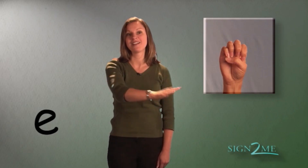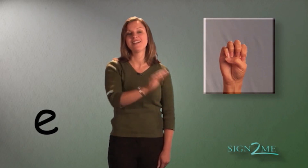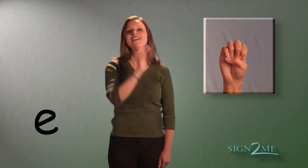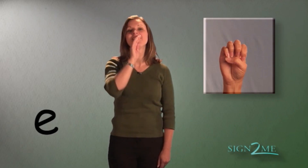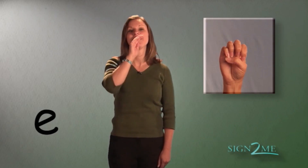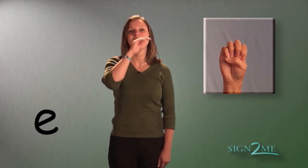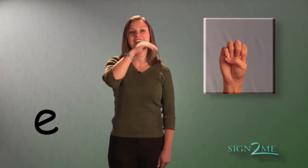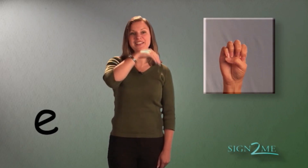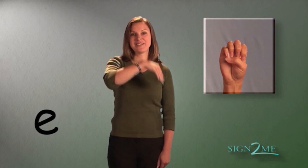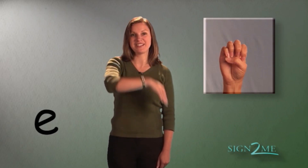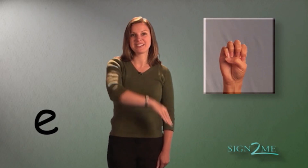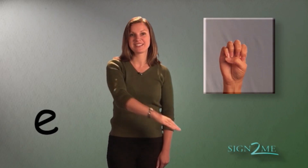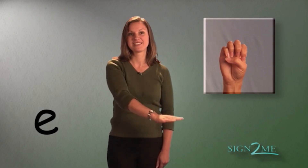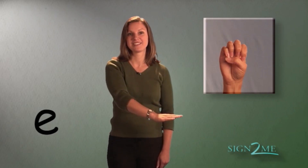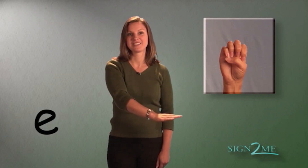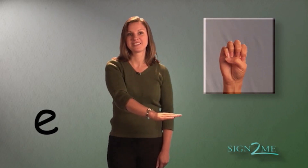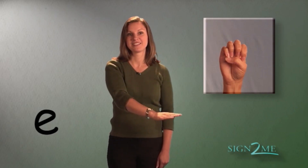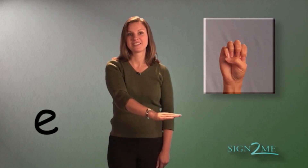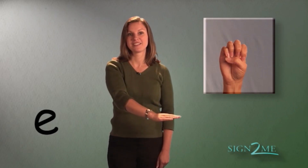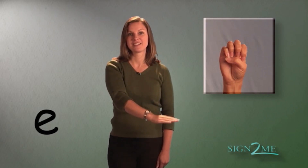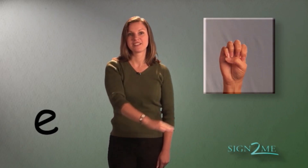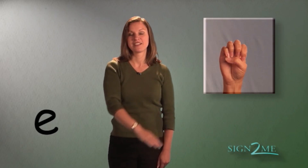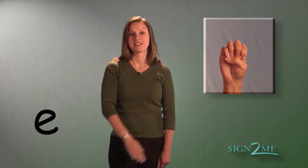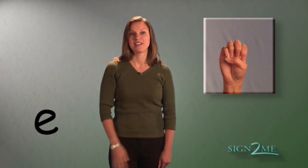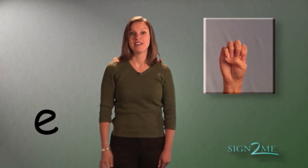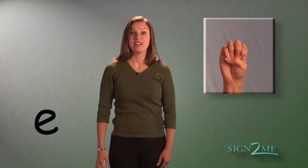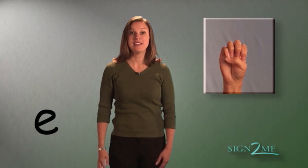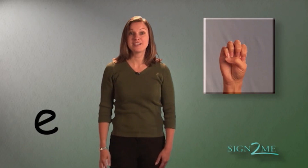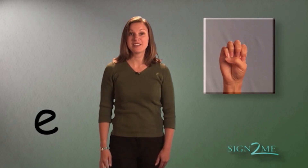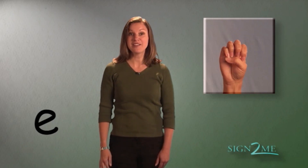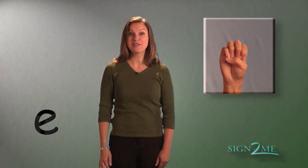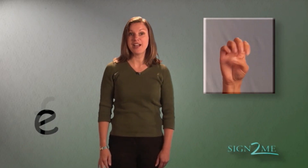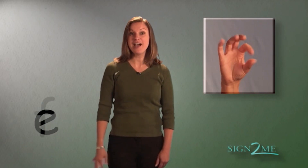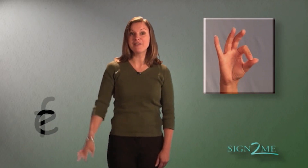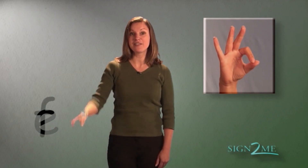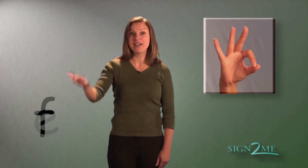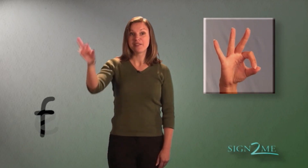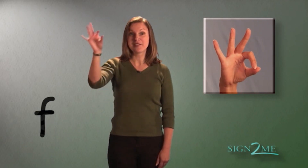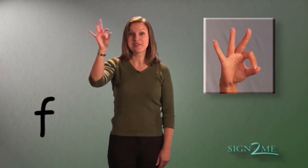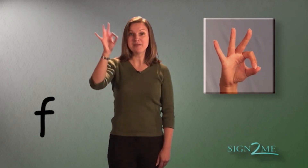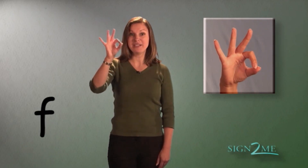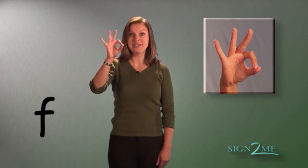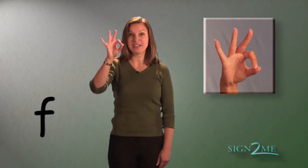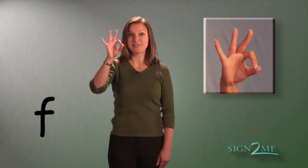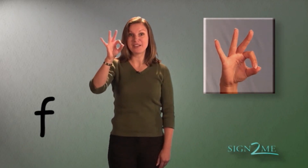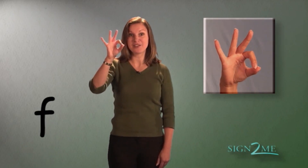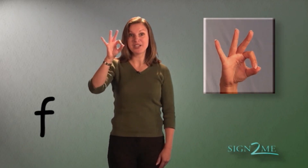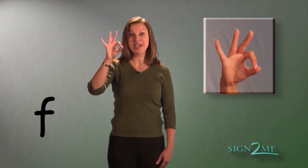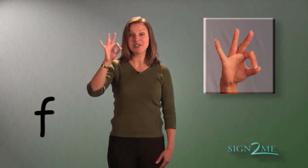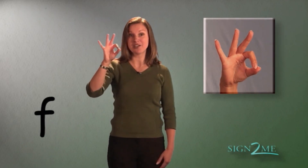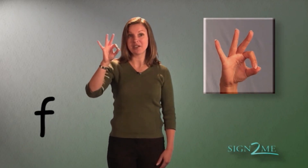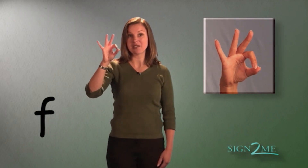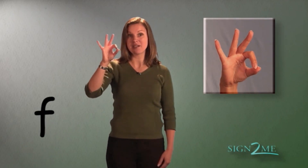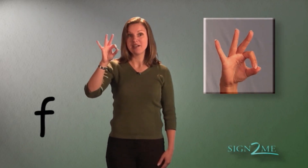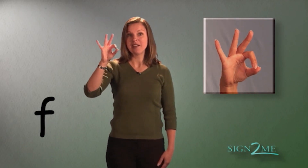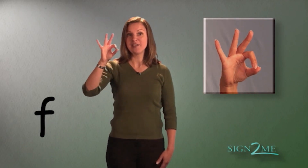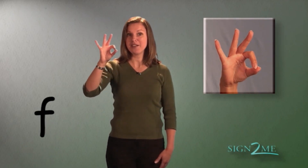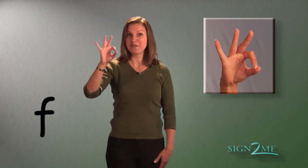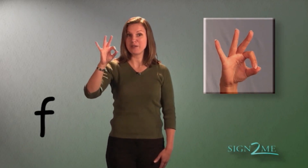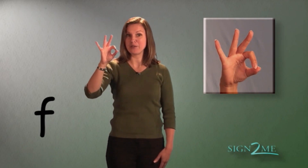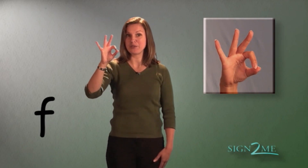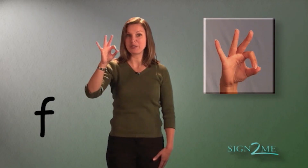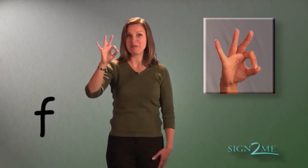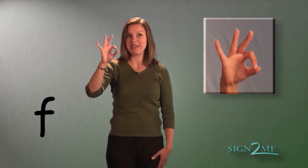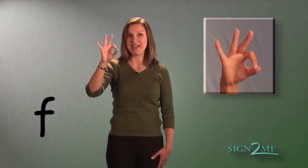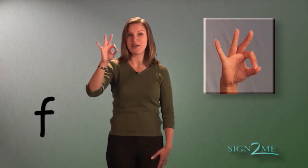elephant's trunk. Elephant. In the sign for F, the thumb and index finger touch each other, and